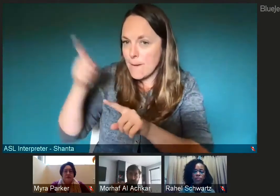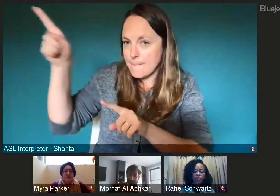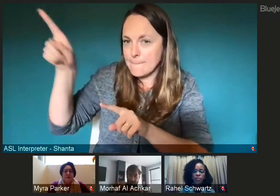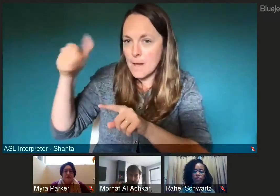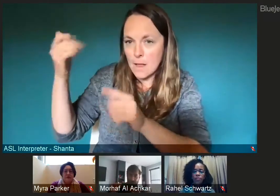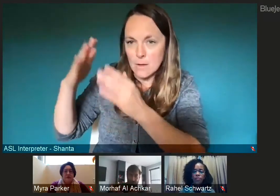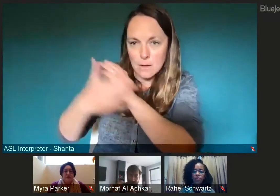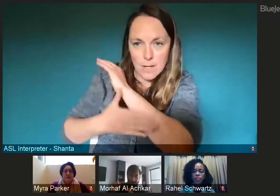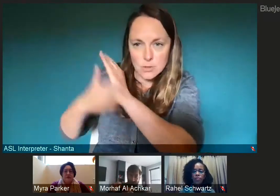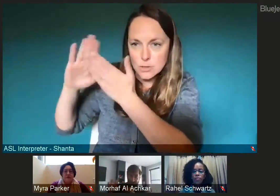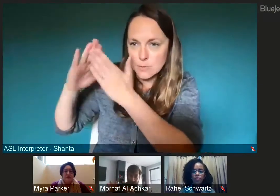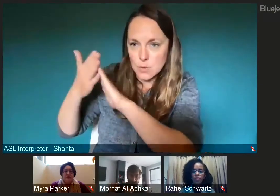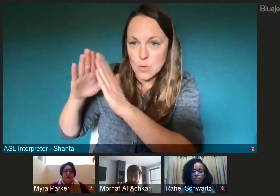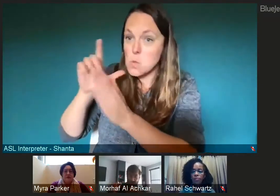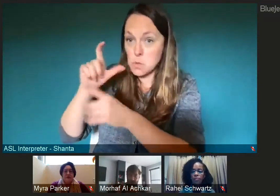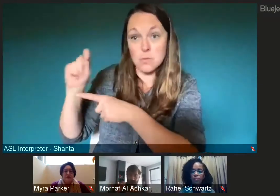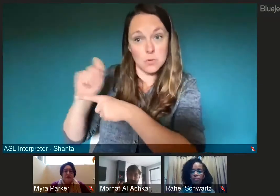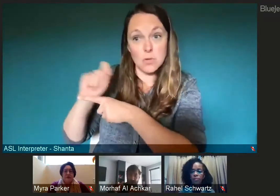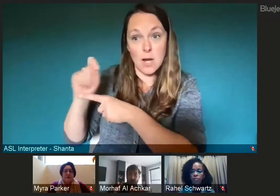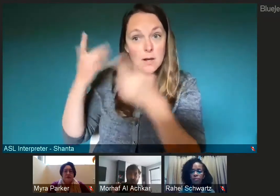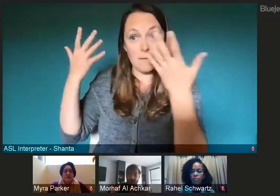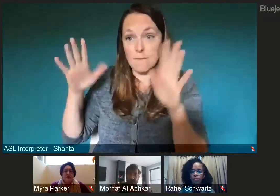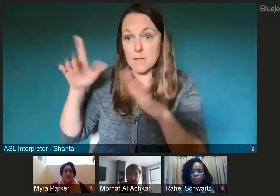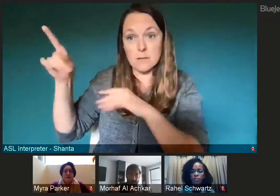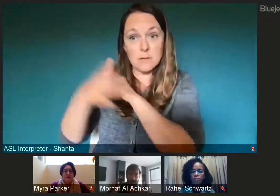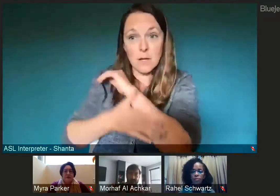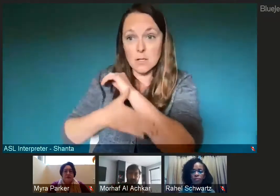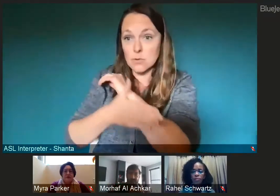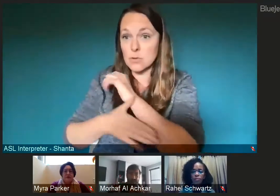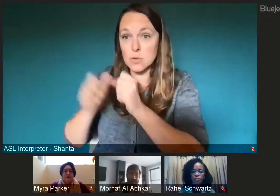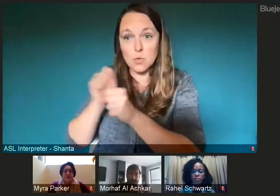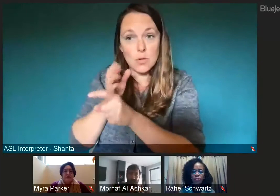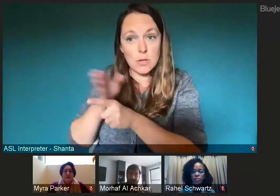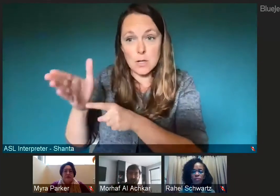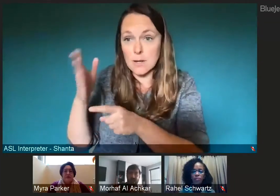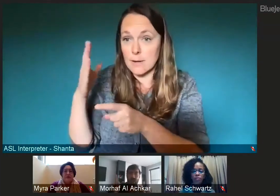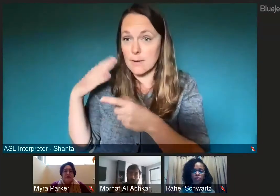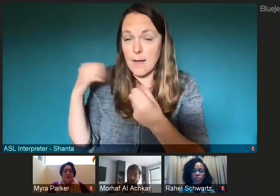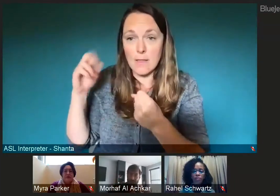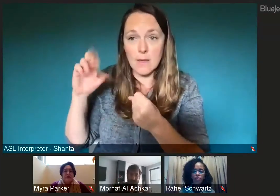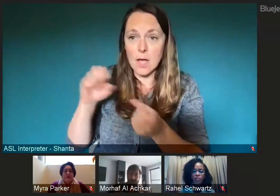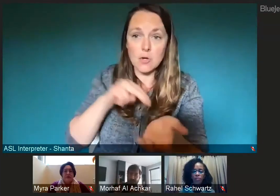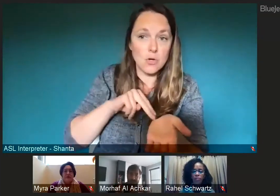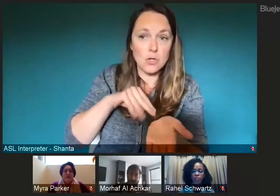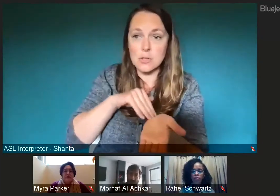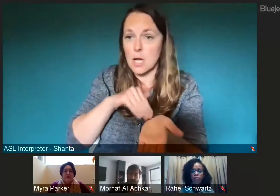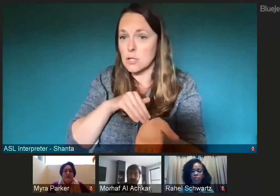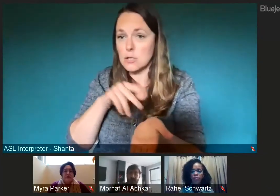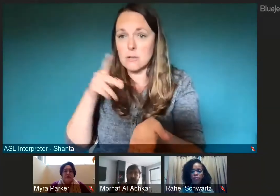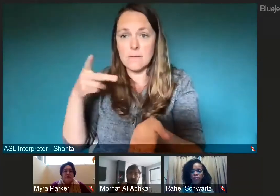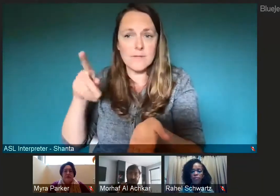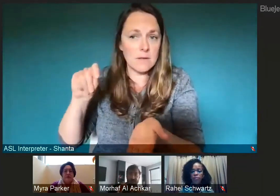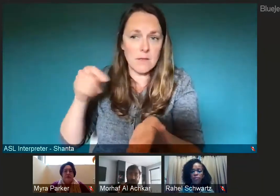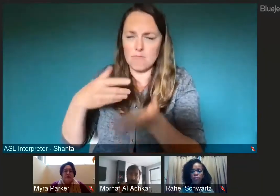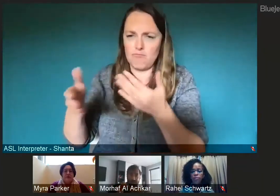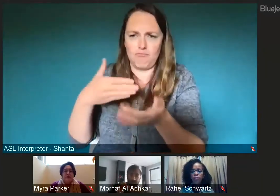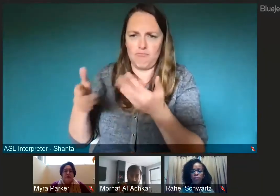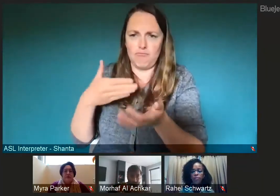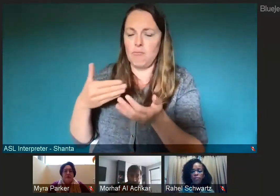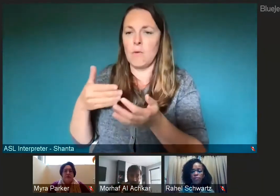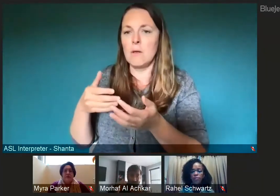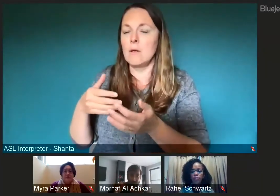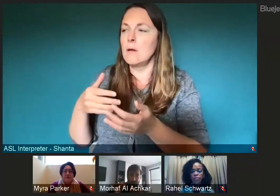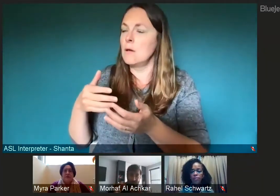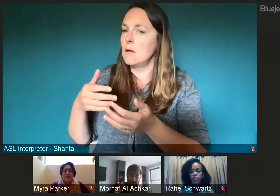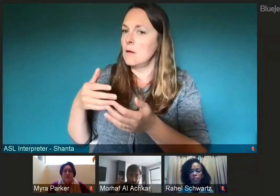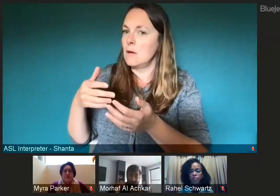be healthcare, to work in healthcare, whether nurses or doctors or physical therapists or whatever, and